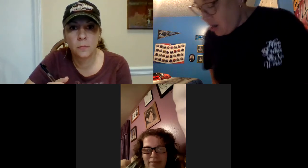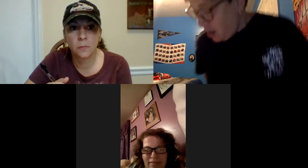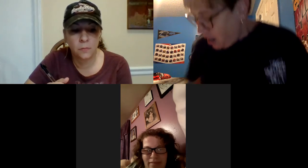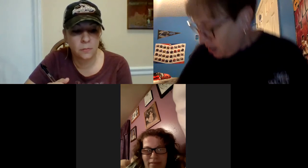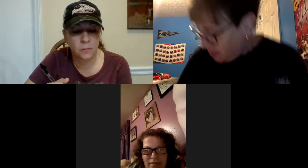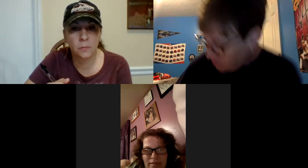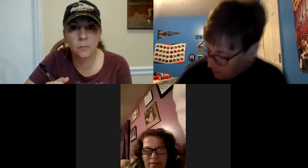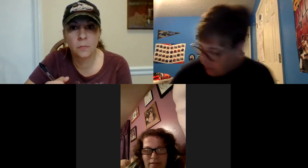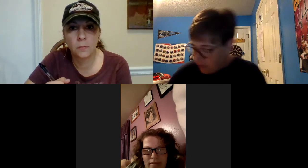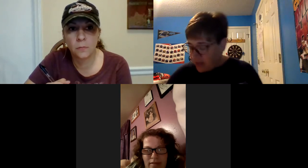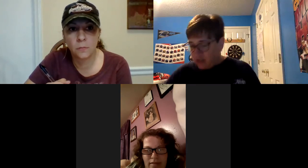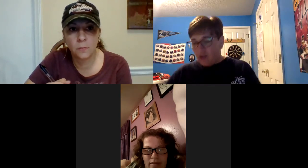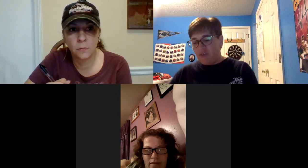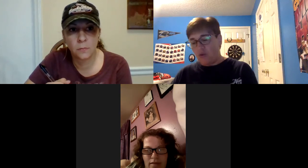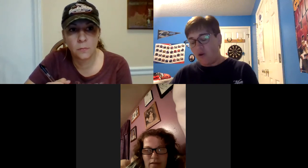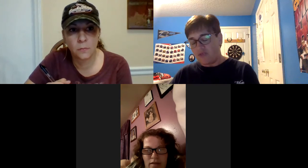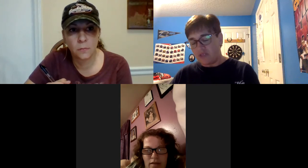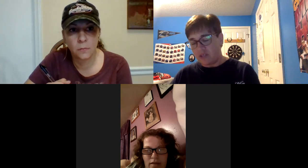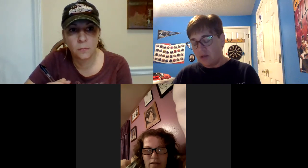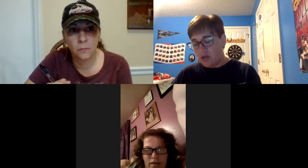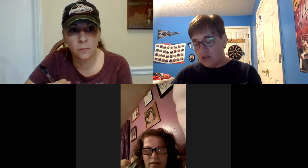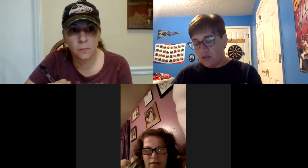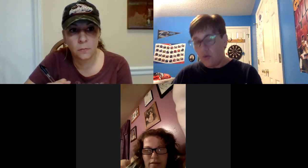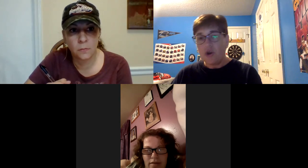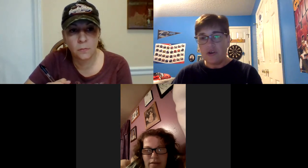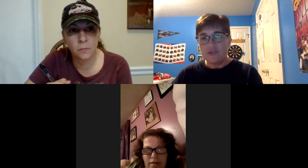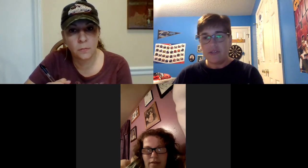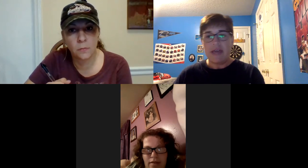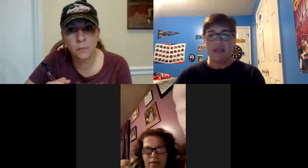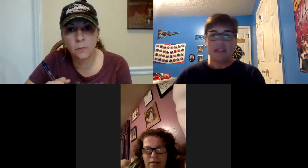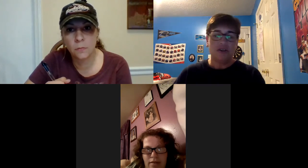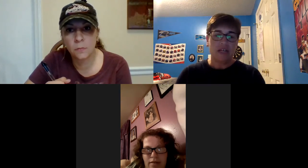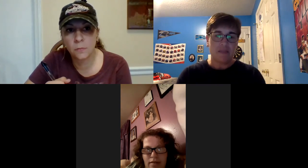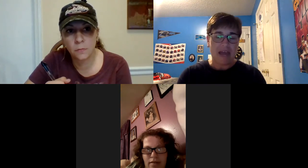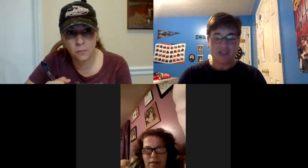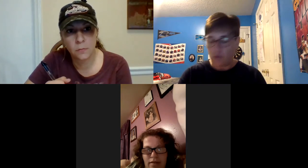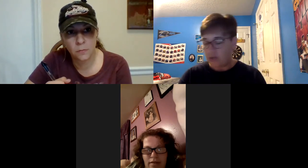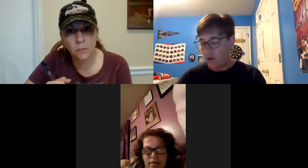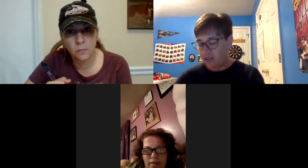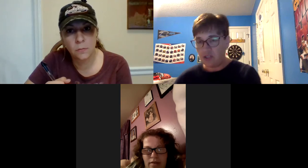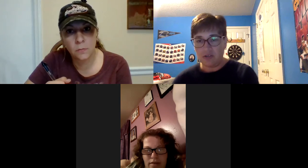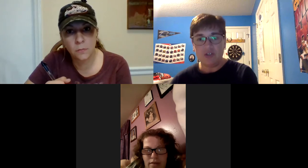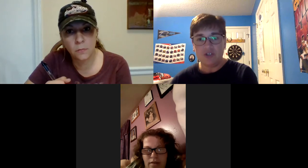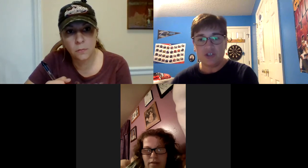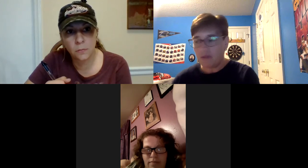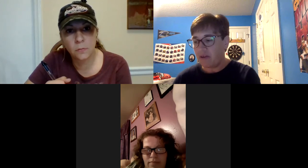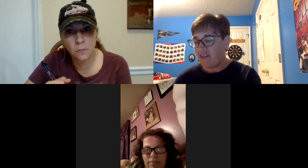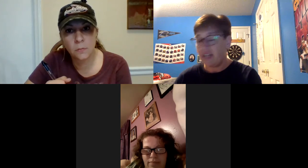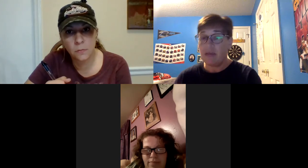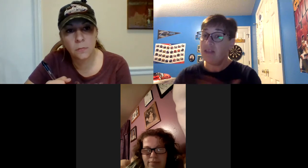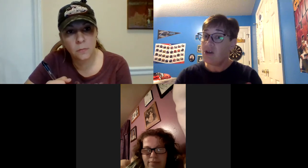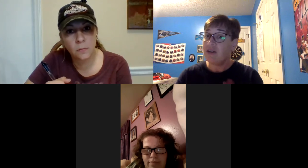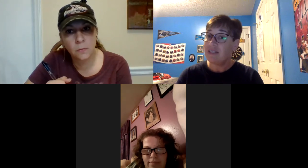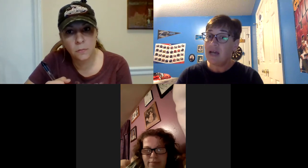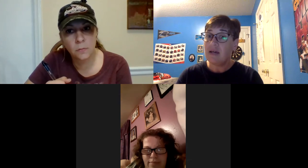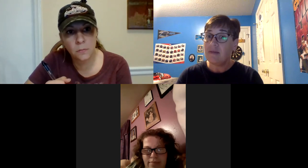there. But, if you go over the words and then look at the past week ones, you should be able to find